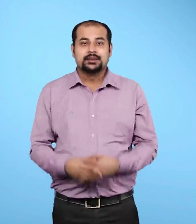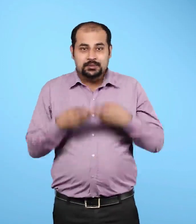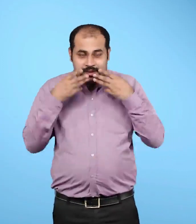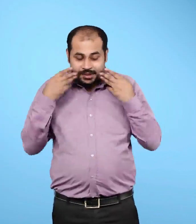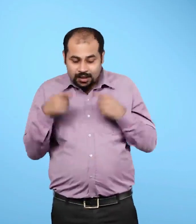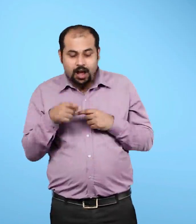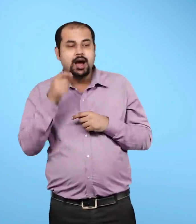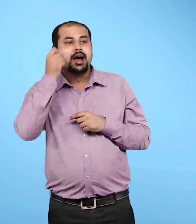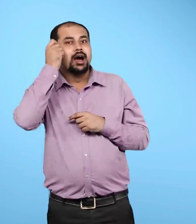Right.